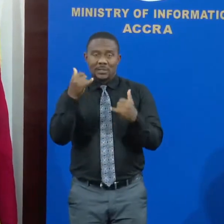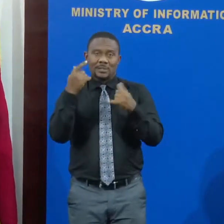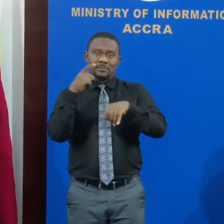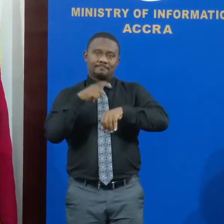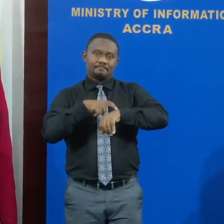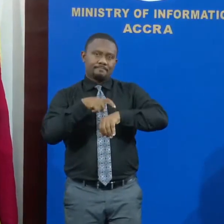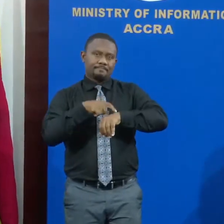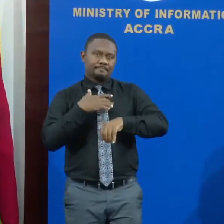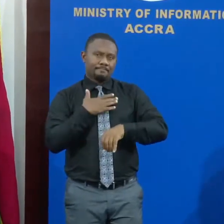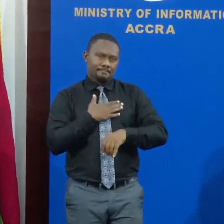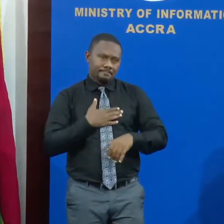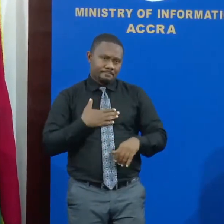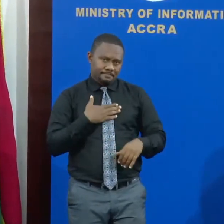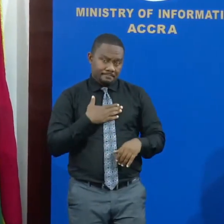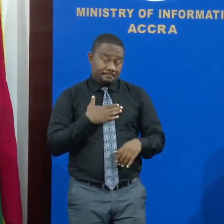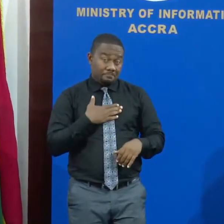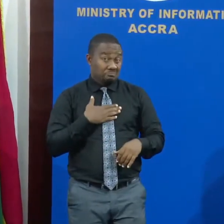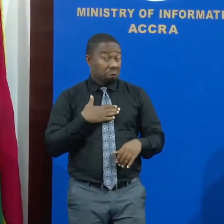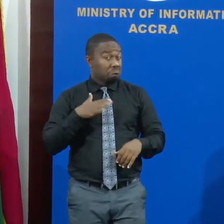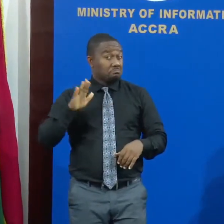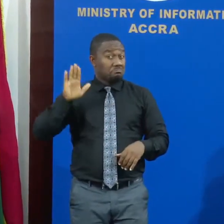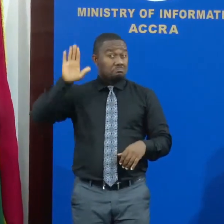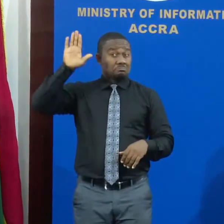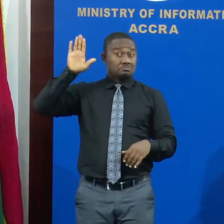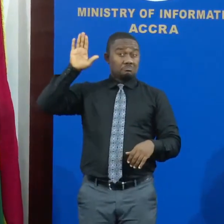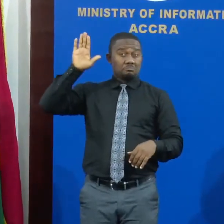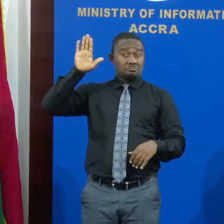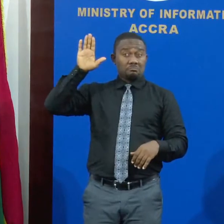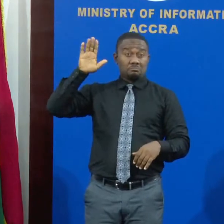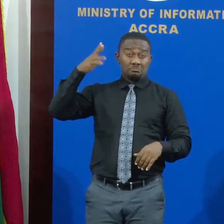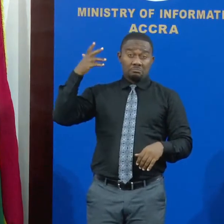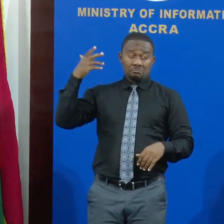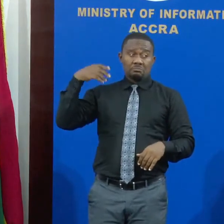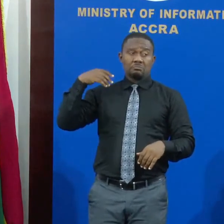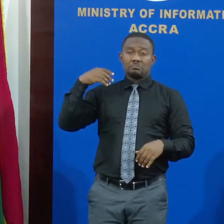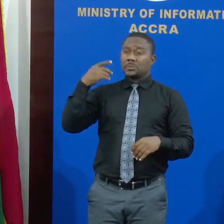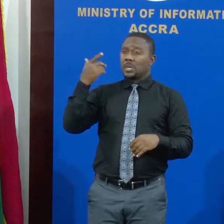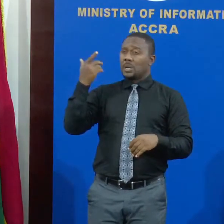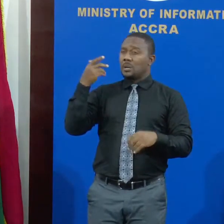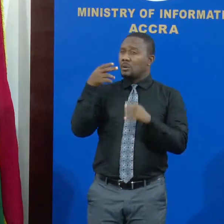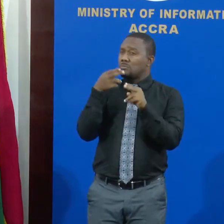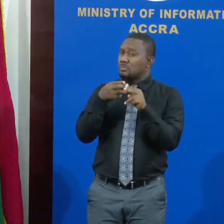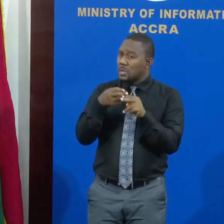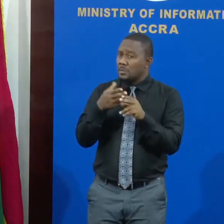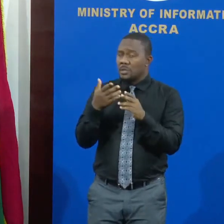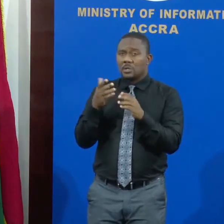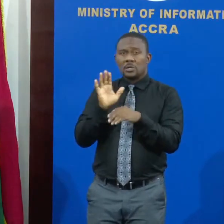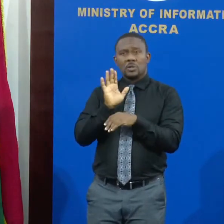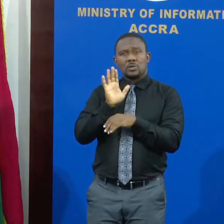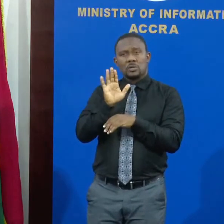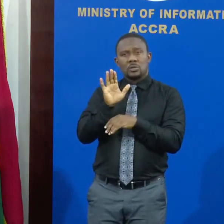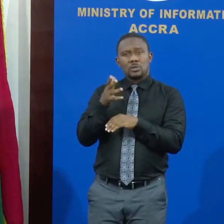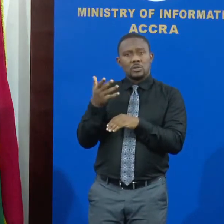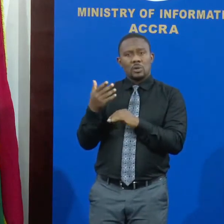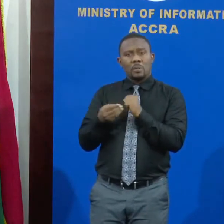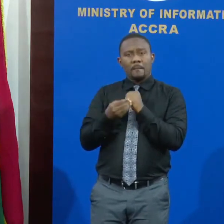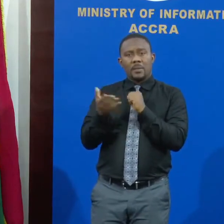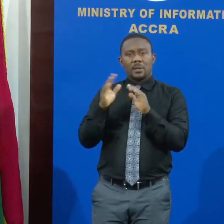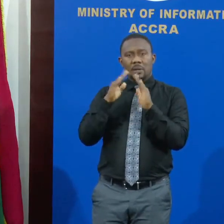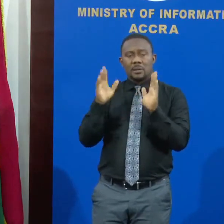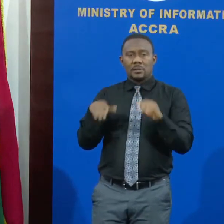And kindly raise your hand, and then if you are called, you mention your name and the media house that you represent.